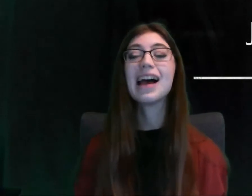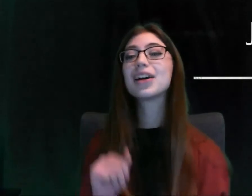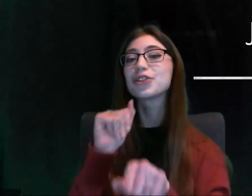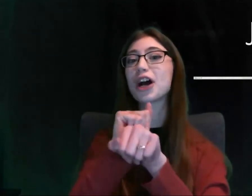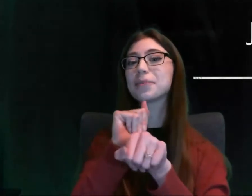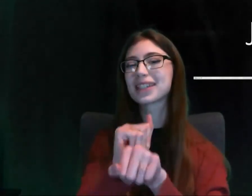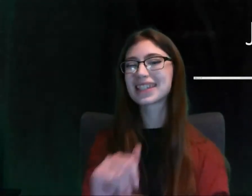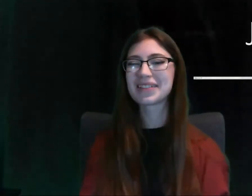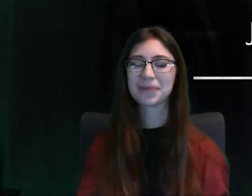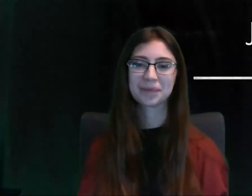Jobs.